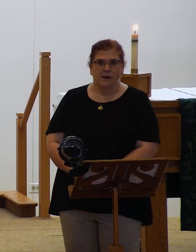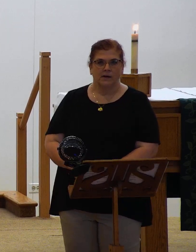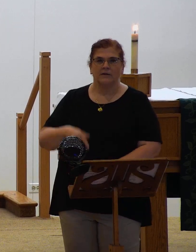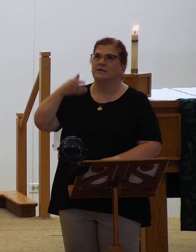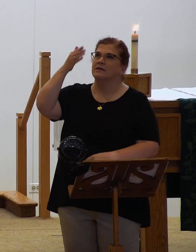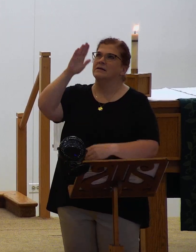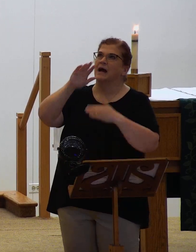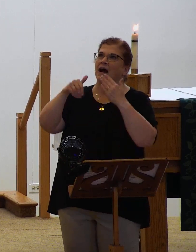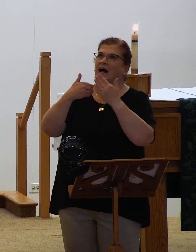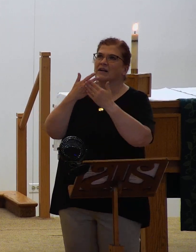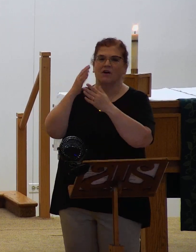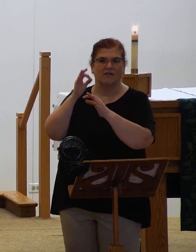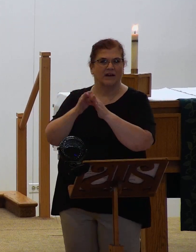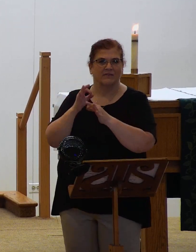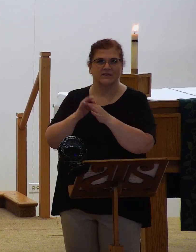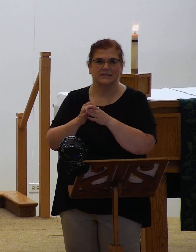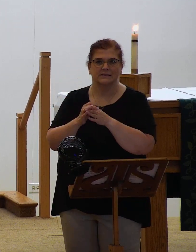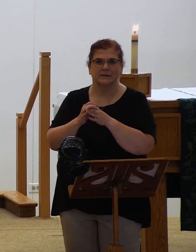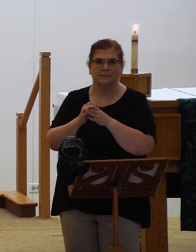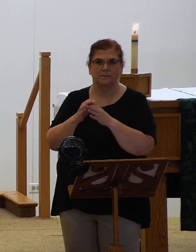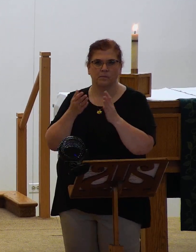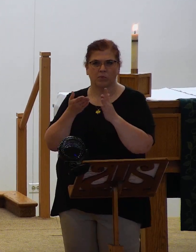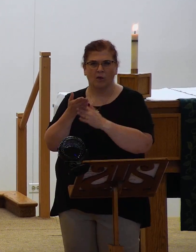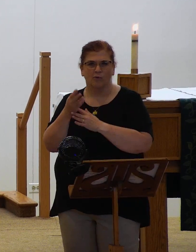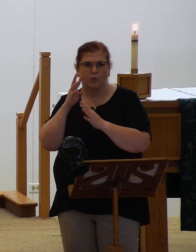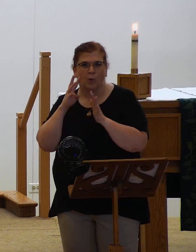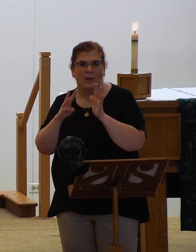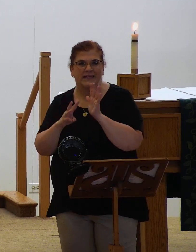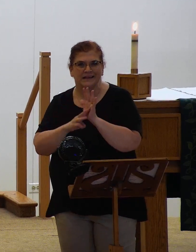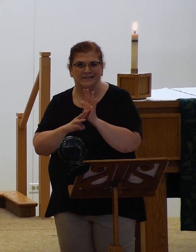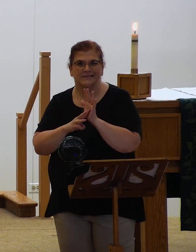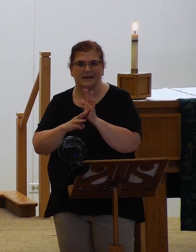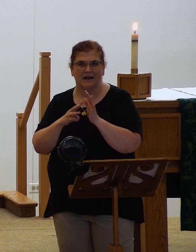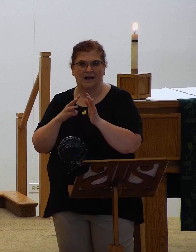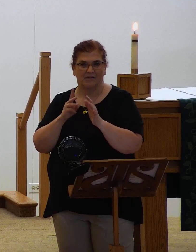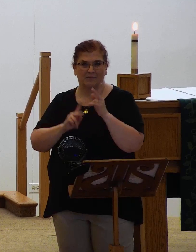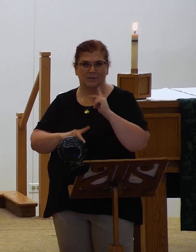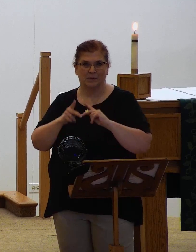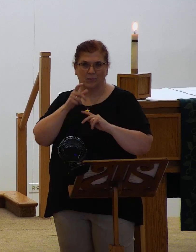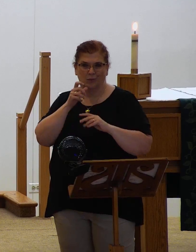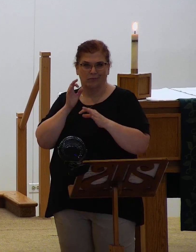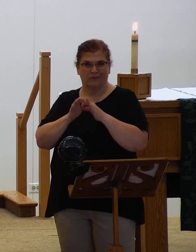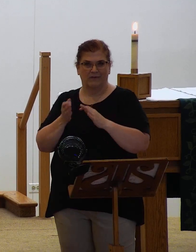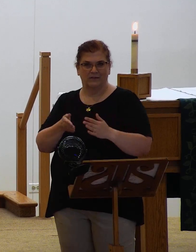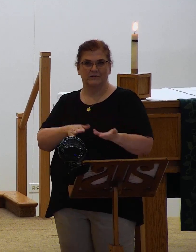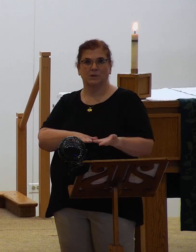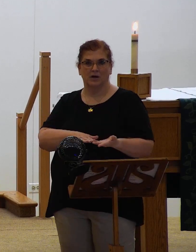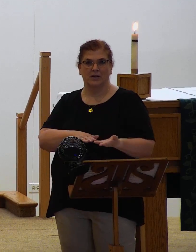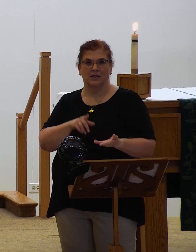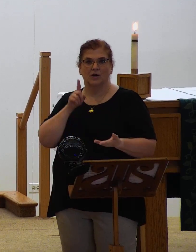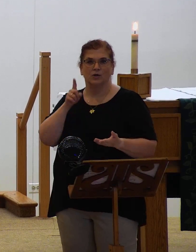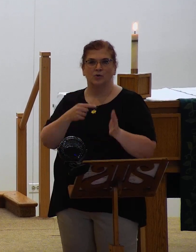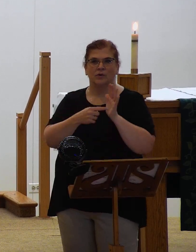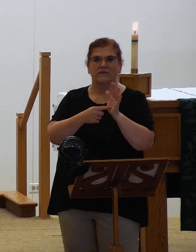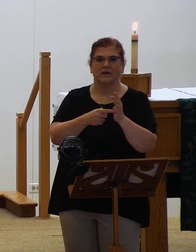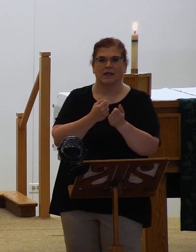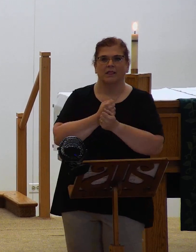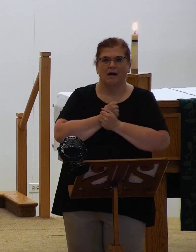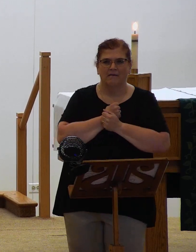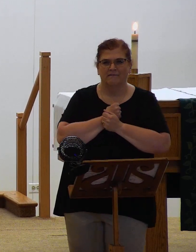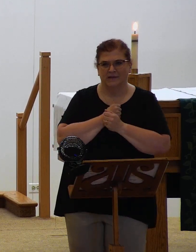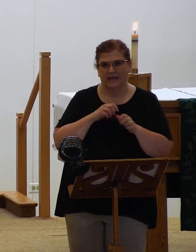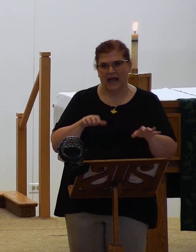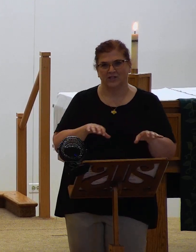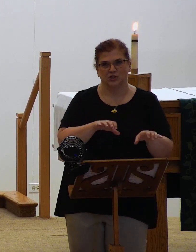God of all faithfulness, through the witness of the faithful departed, you reveal love in action.